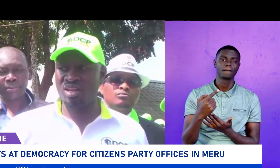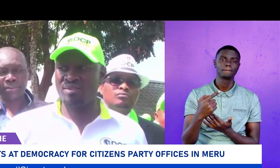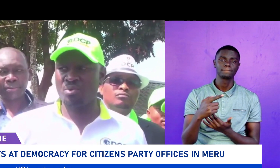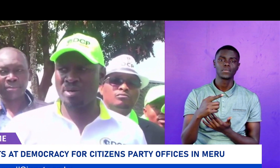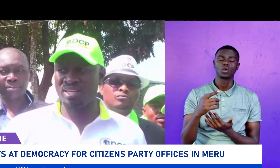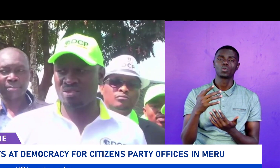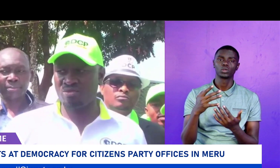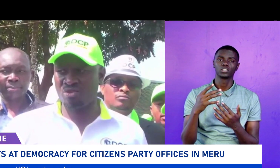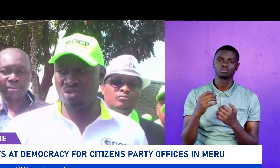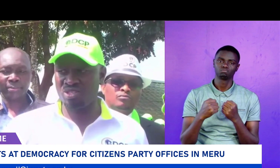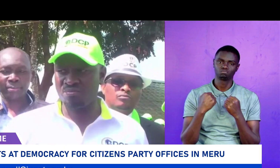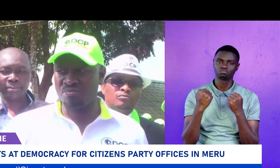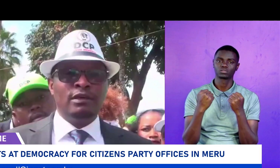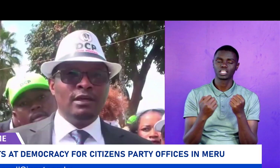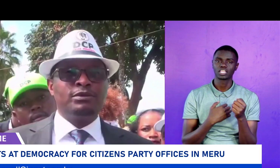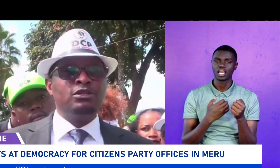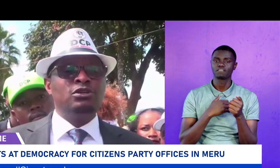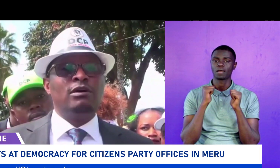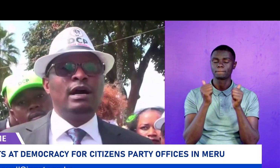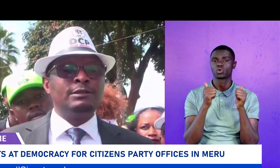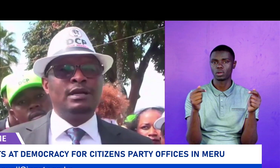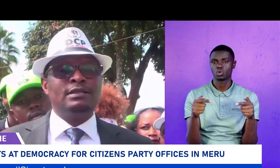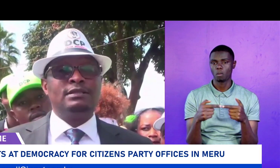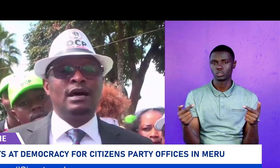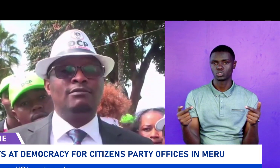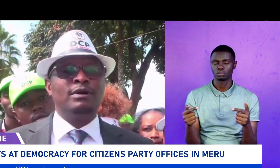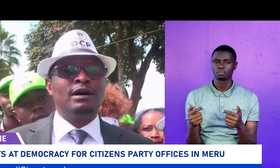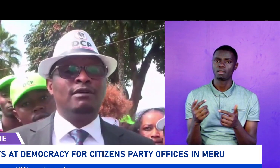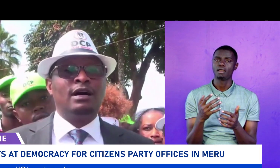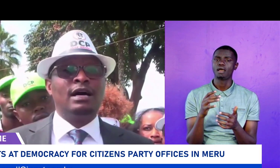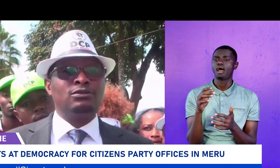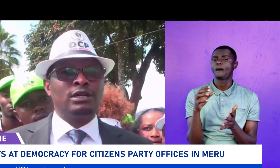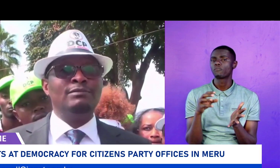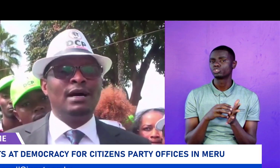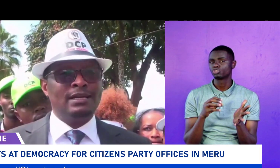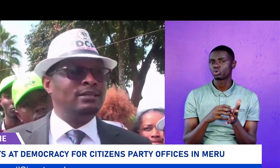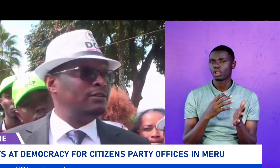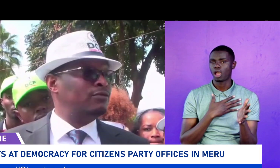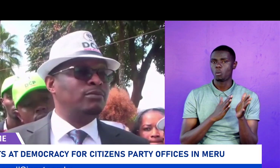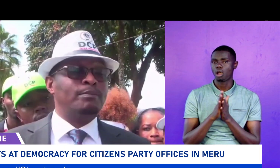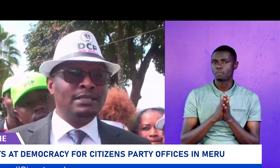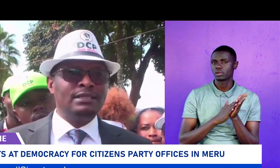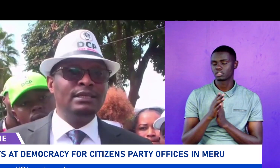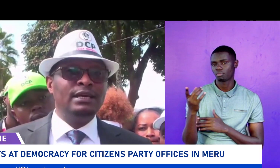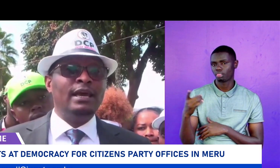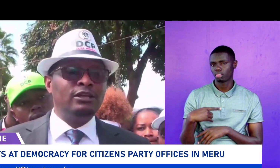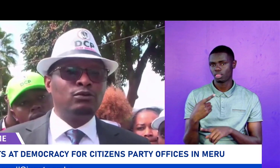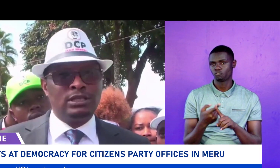we'll have a proper list of officials. The other position our aspirants have actually demanded from the party